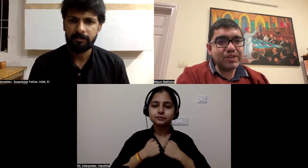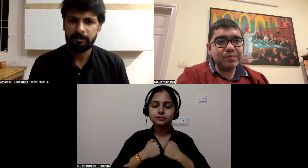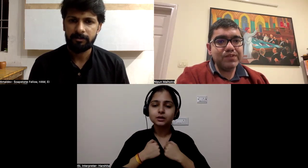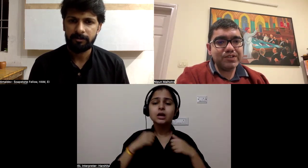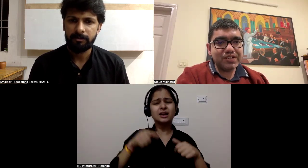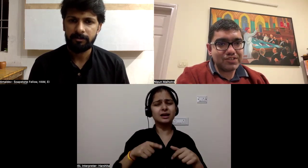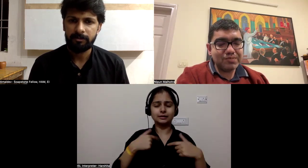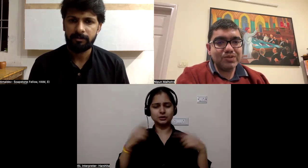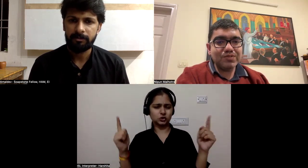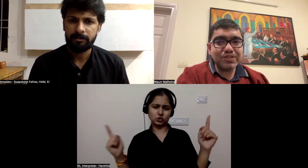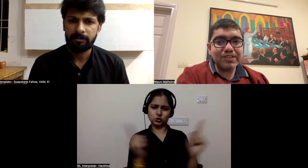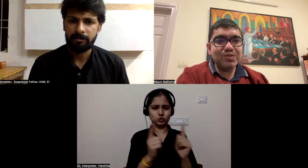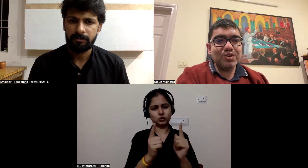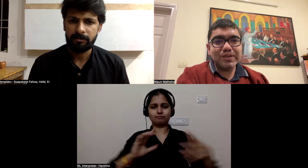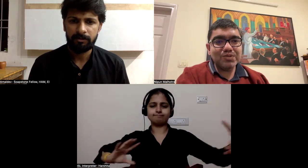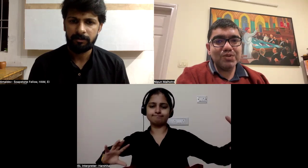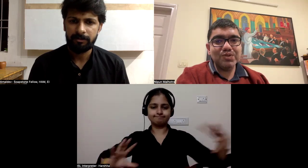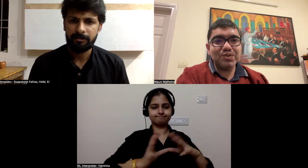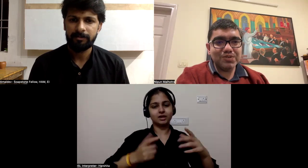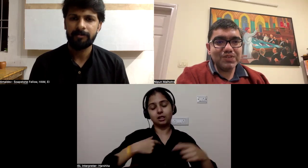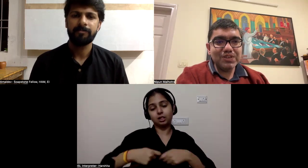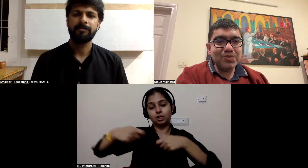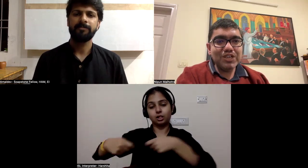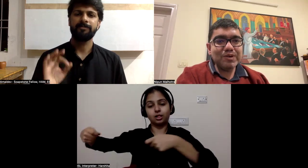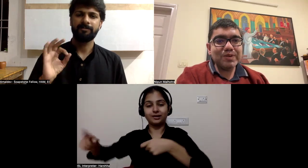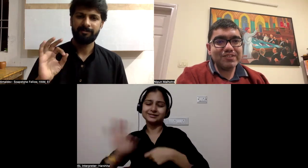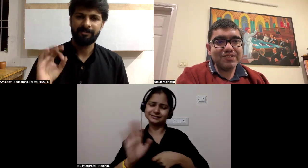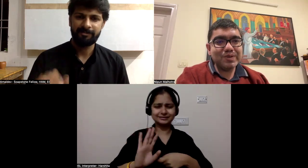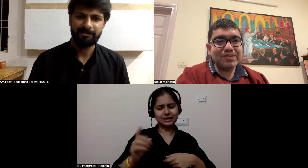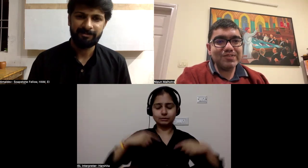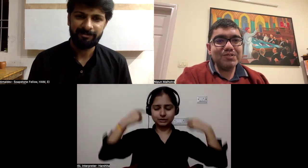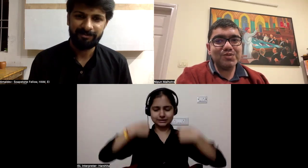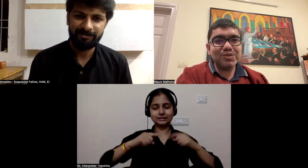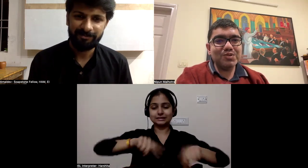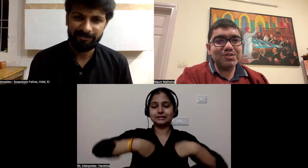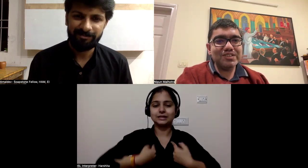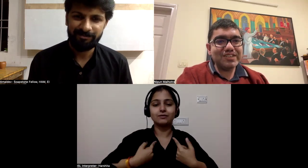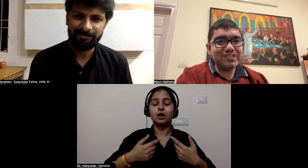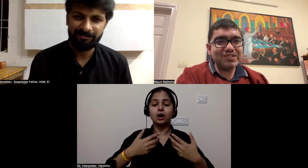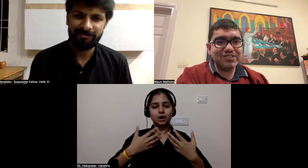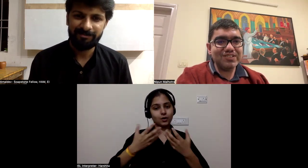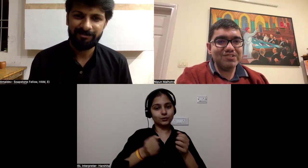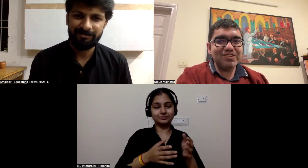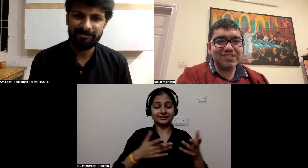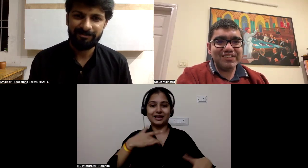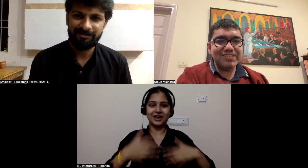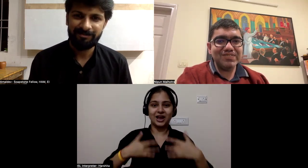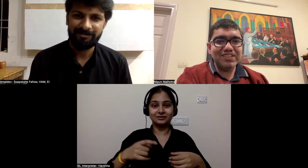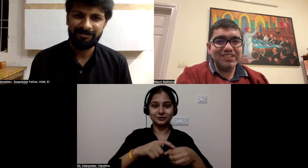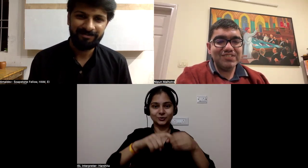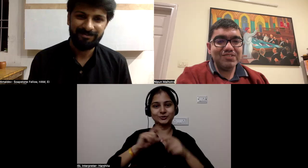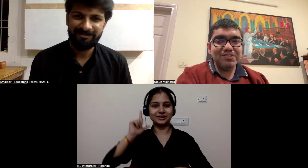This is just a very brief introduction because, of course, I can go on, but I don't want to talk only about myself, but also want to go to the exciting questions that you're going to ask